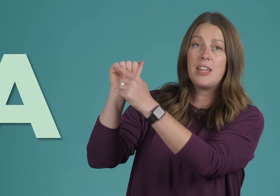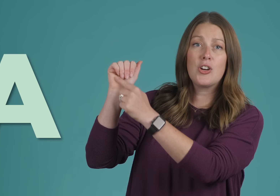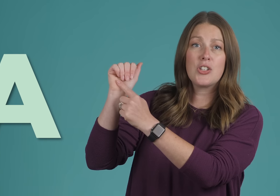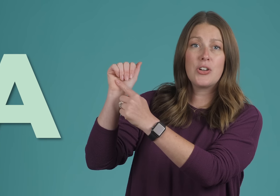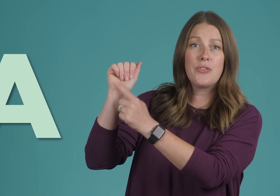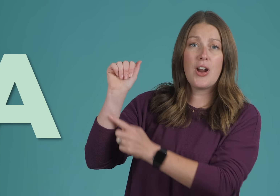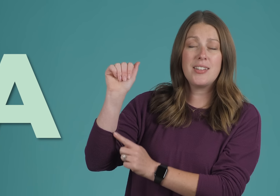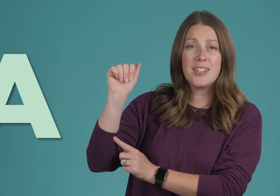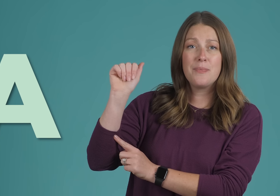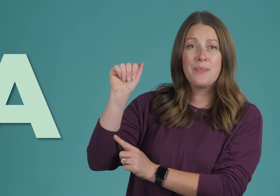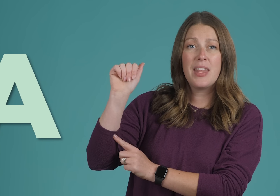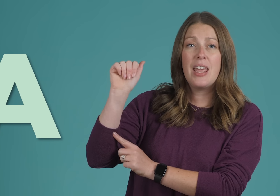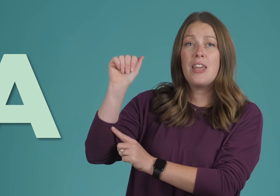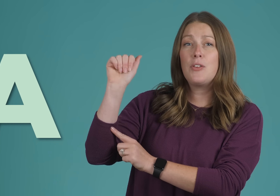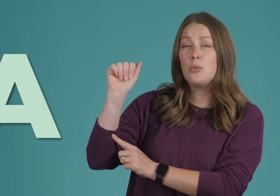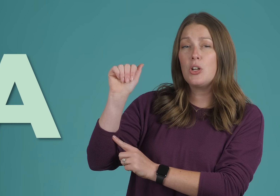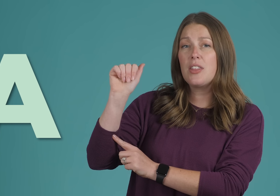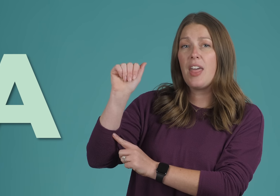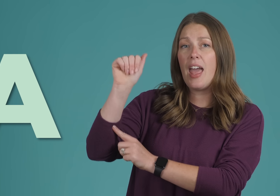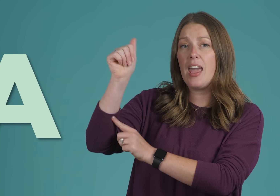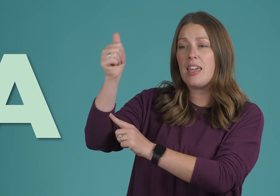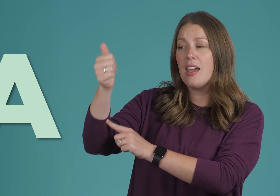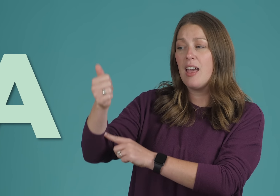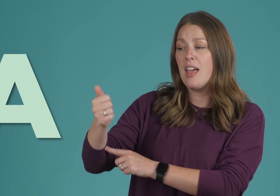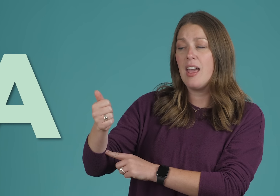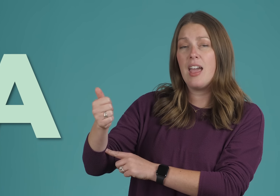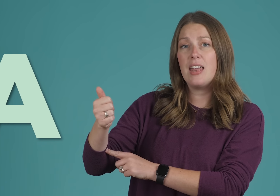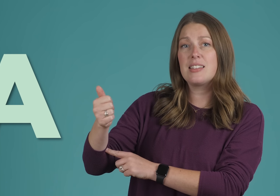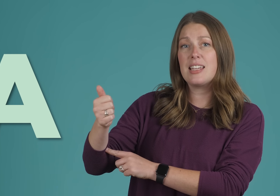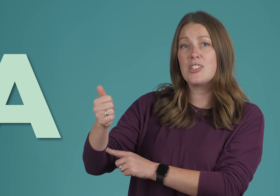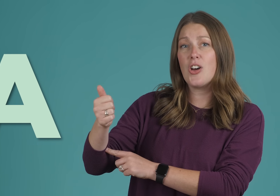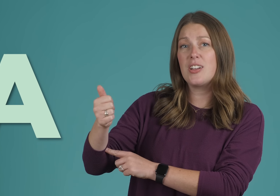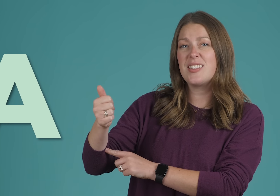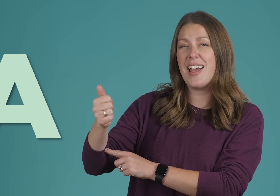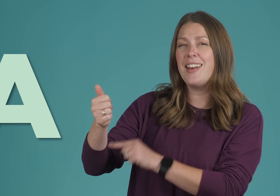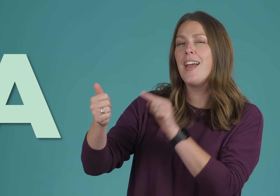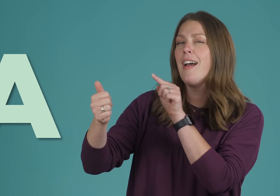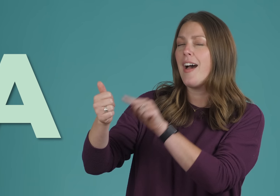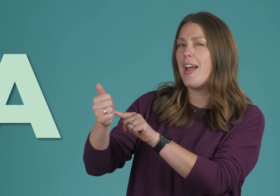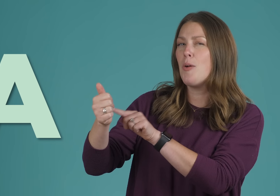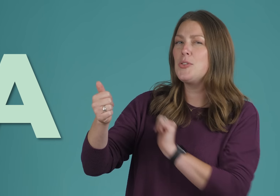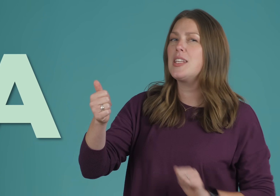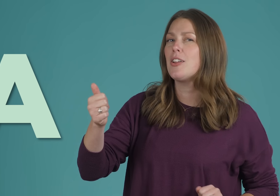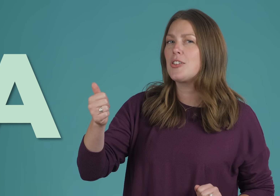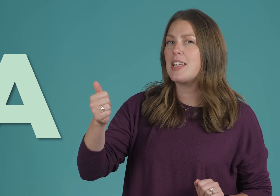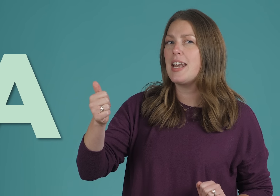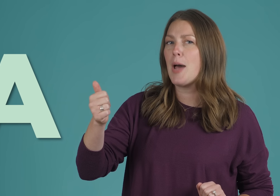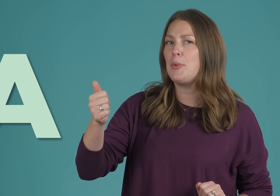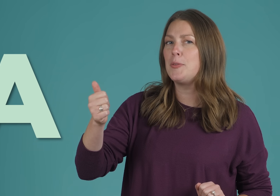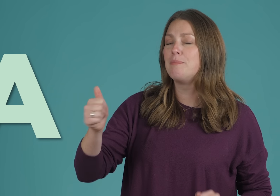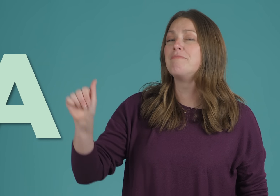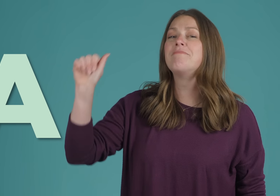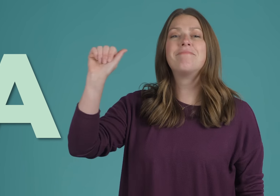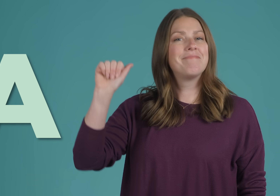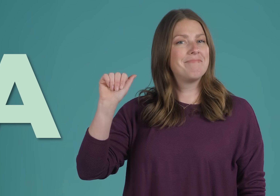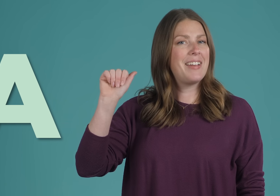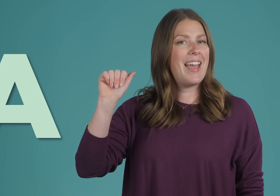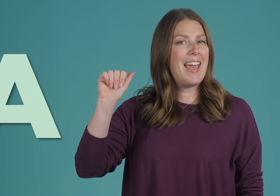fingers are in front. If you look at the A and it's like it's on its side, I almost think it looks like an apple.